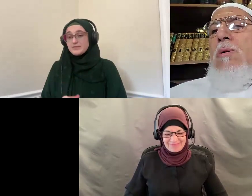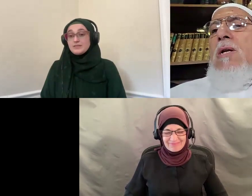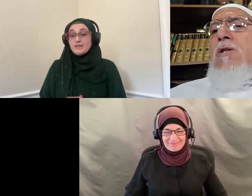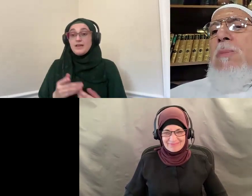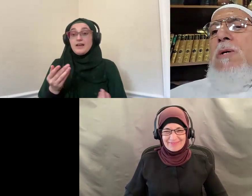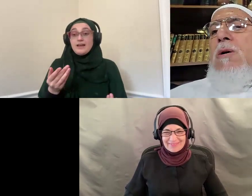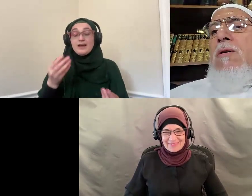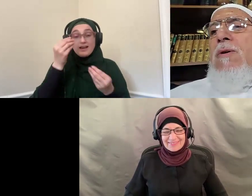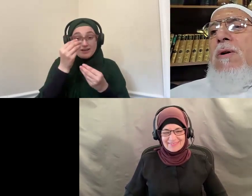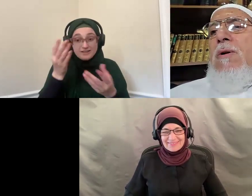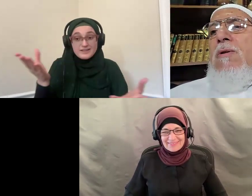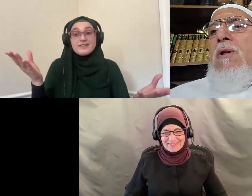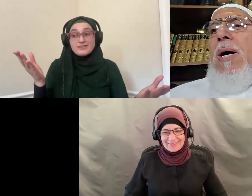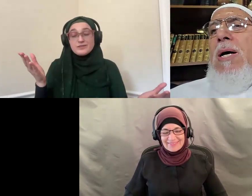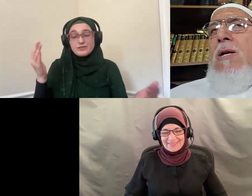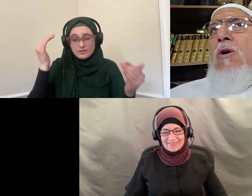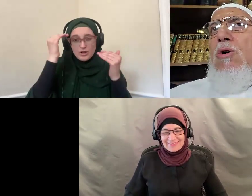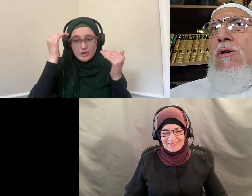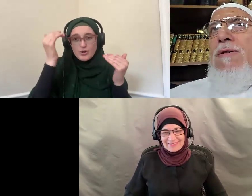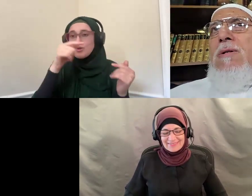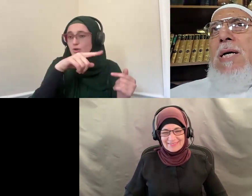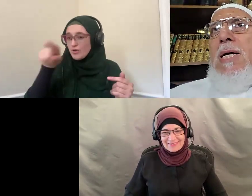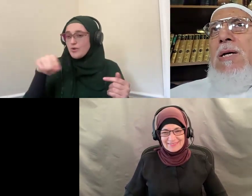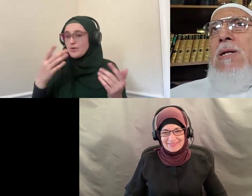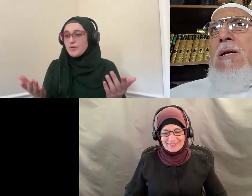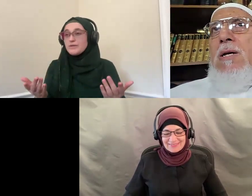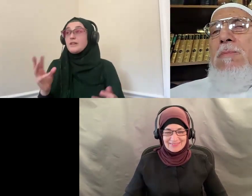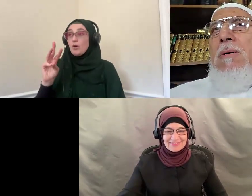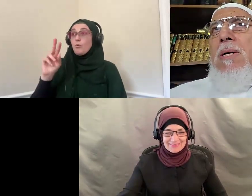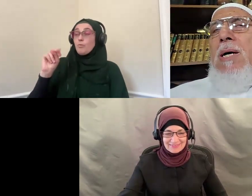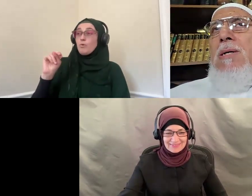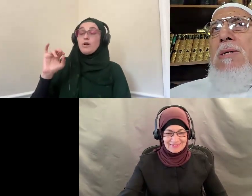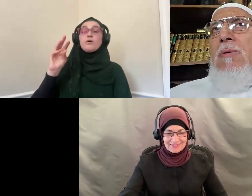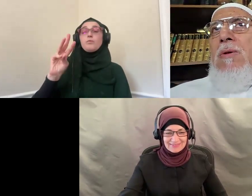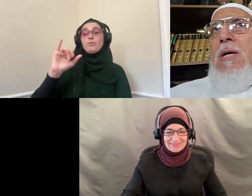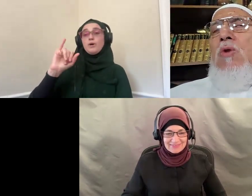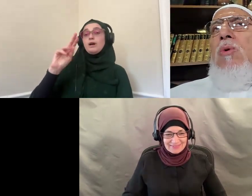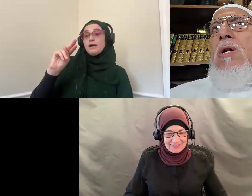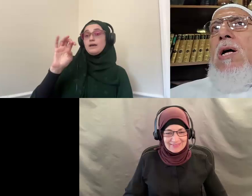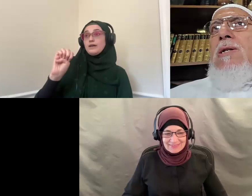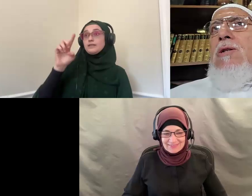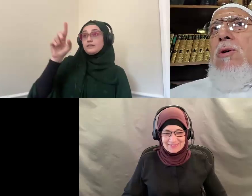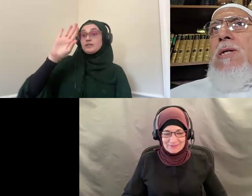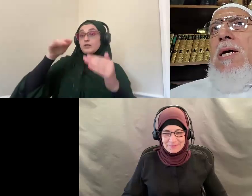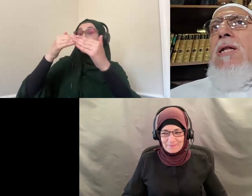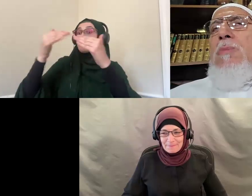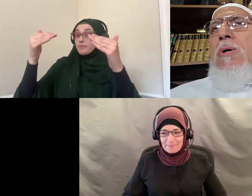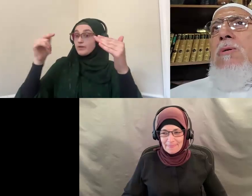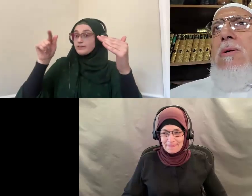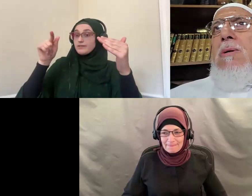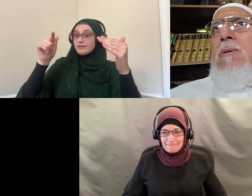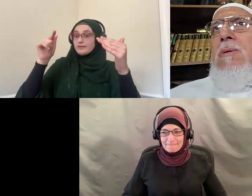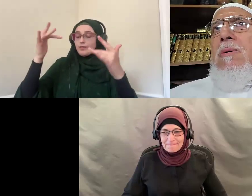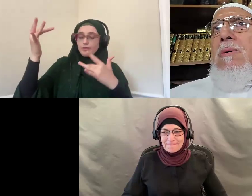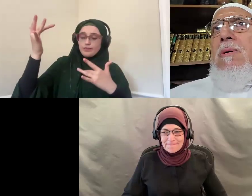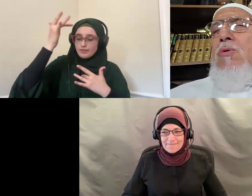know, the description of the wine offered in the paradise, it will not intoxicate the